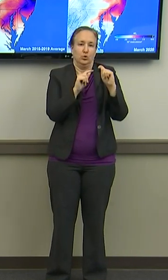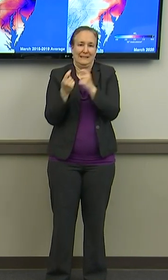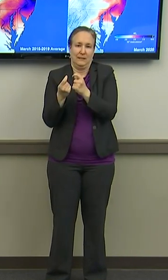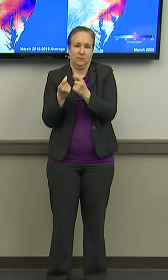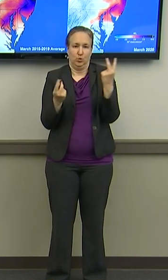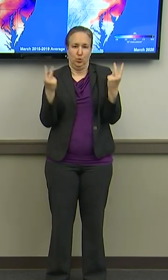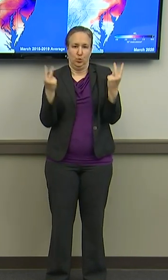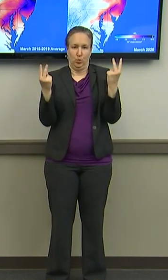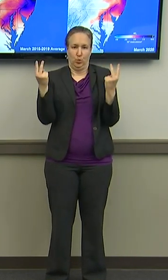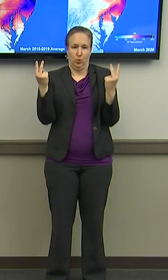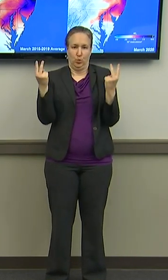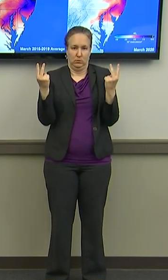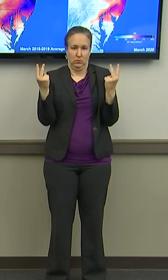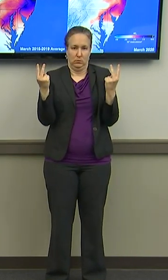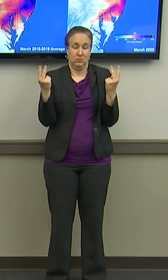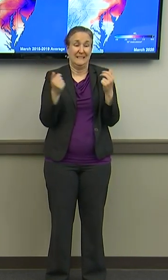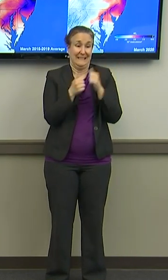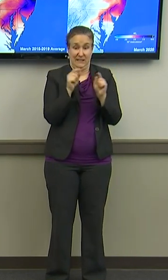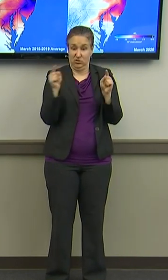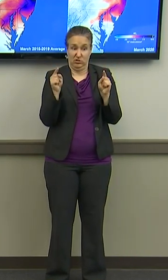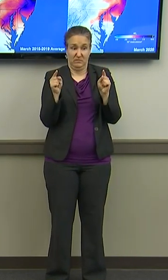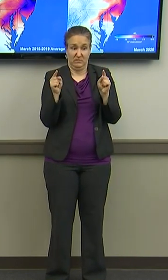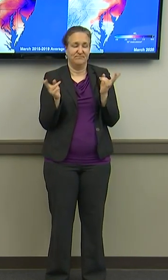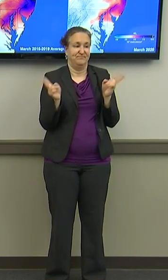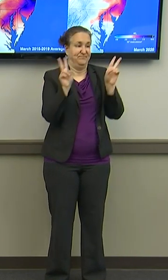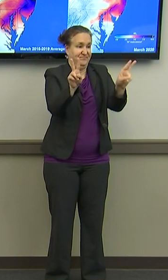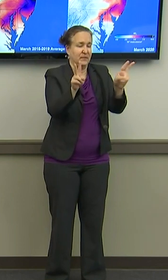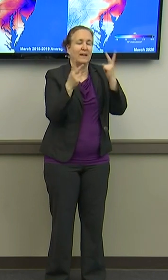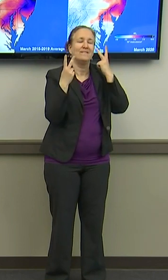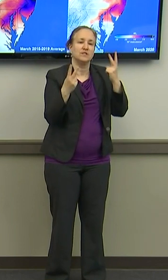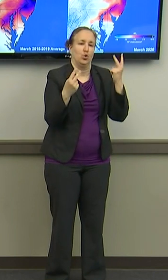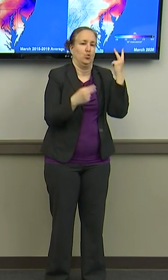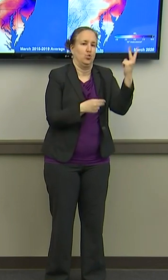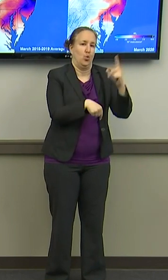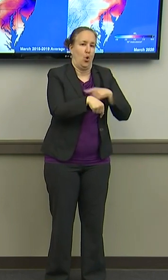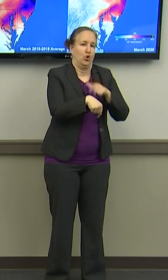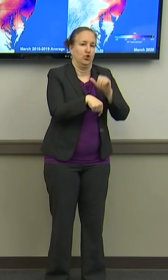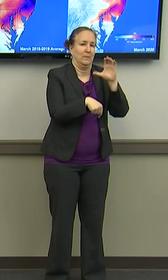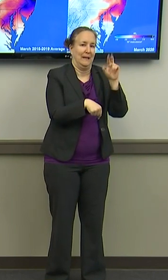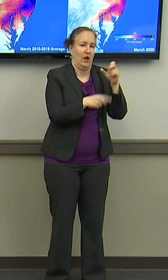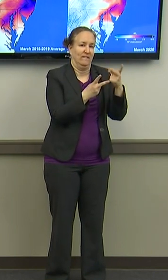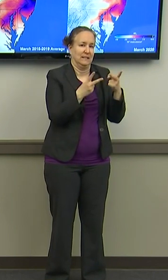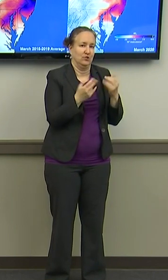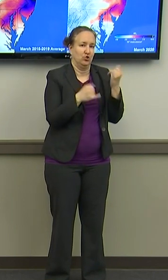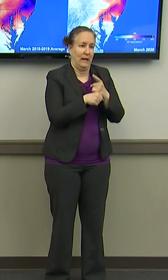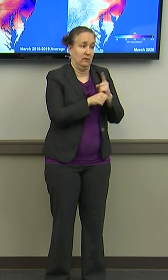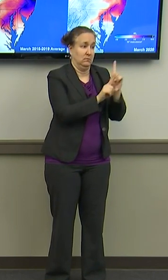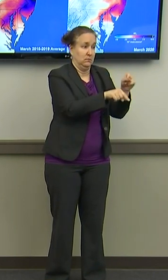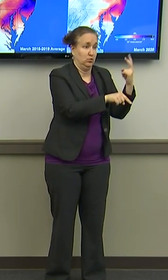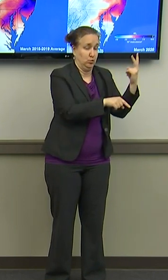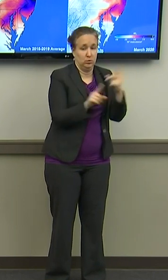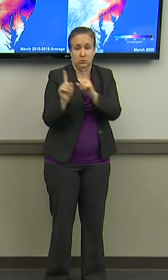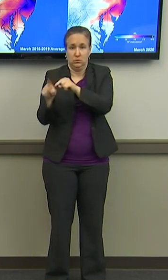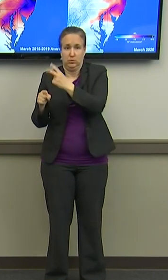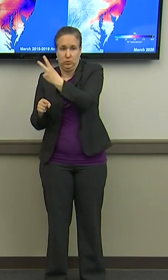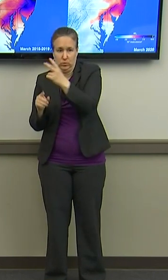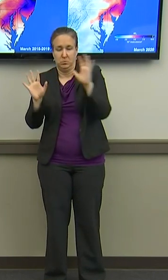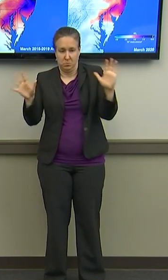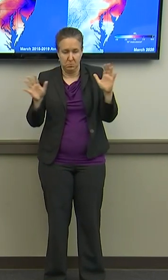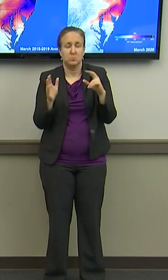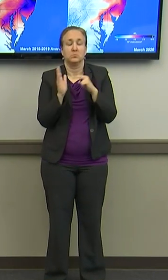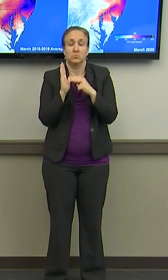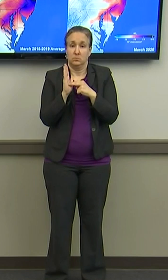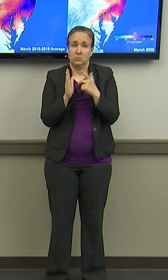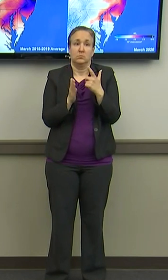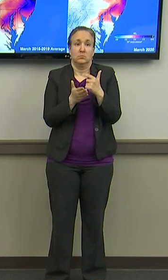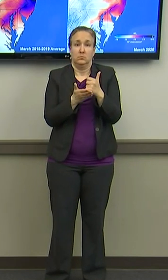individuals. Each of those teams is visiting 2 long-term care facilities today in order to help